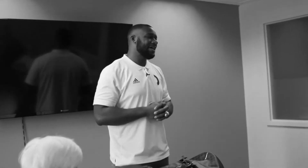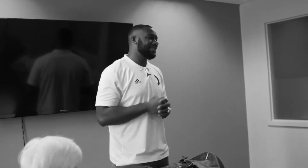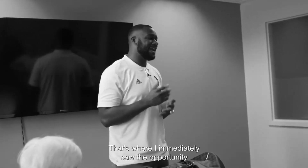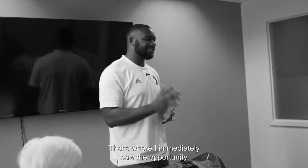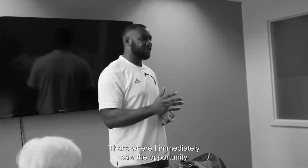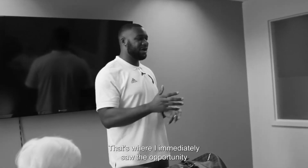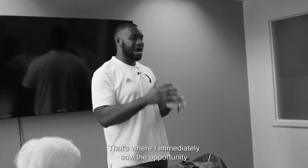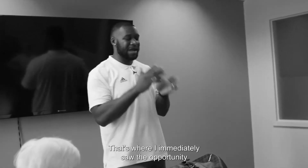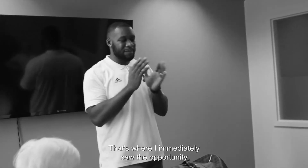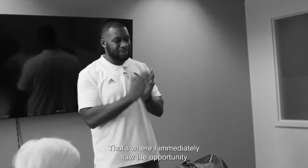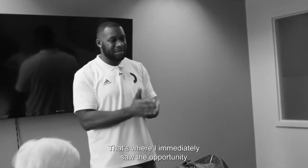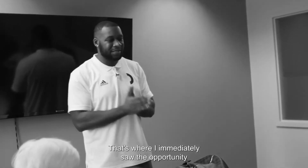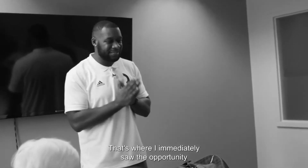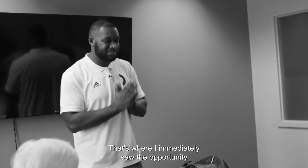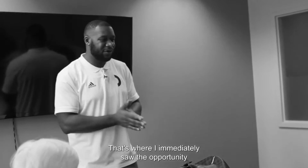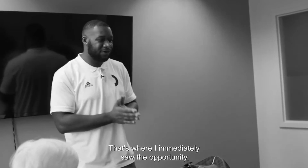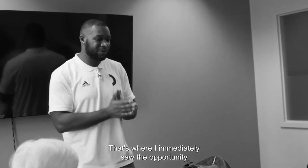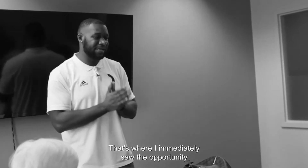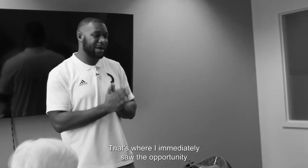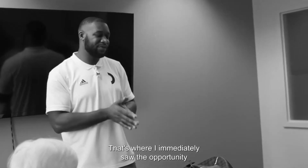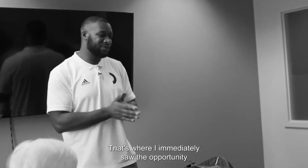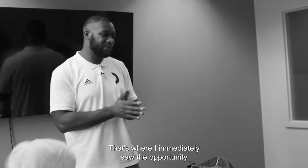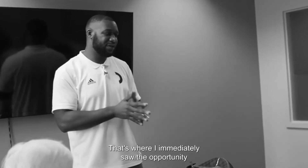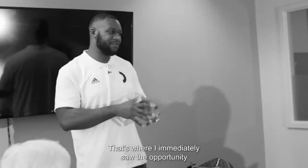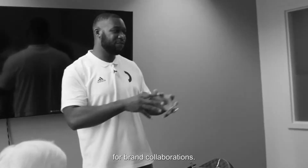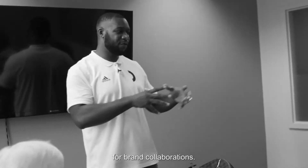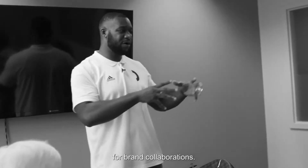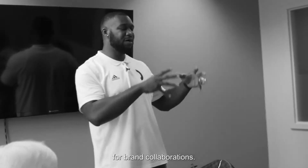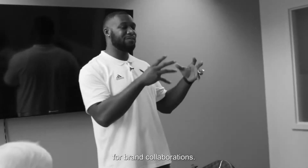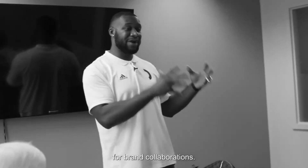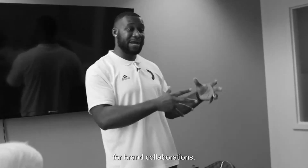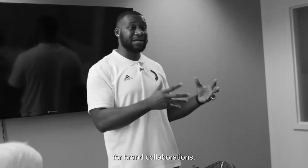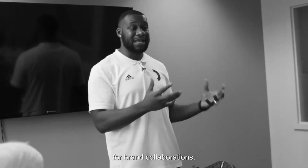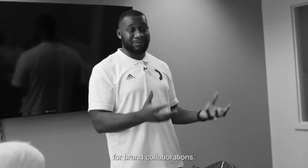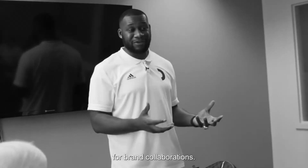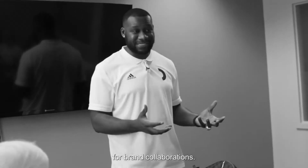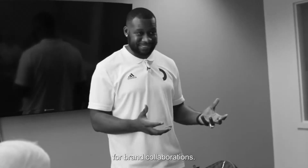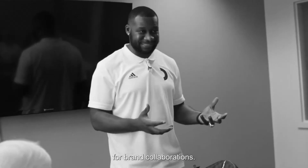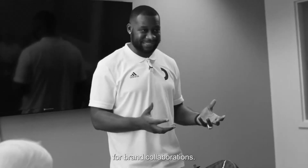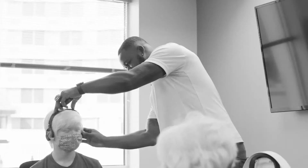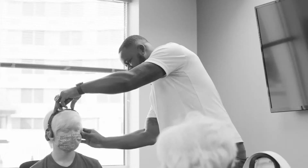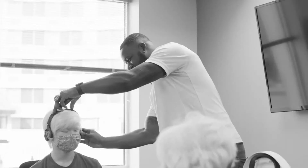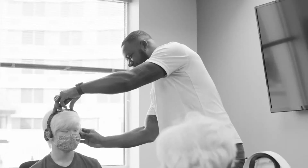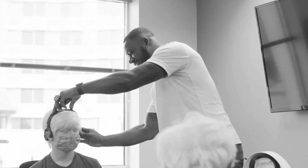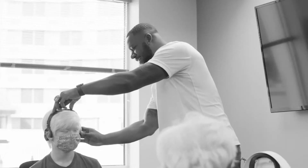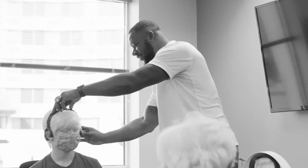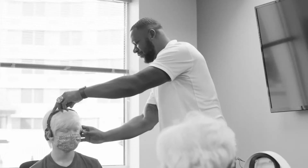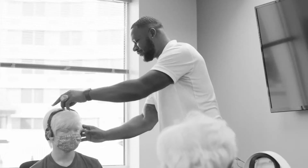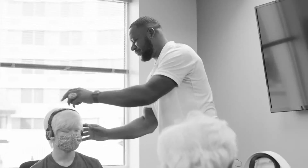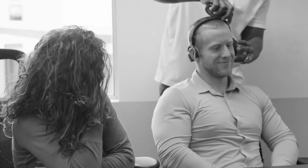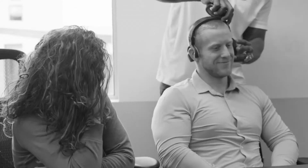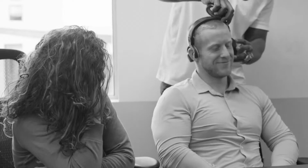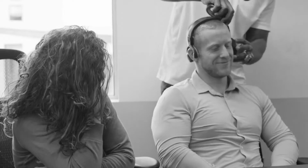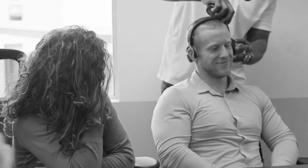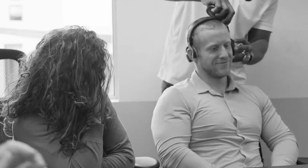itself, that's where I immediately saw the opportunity for brand collaboration.